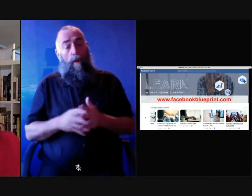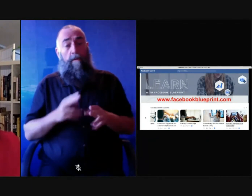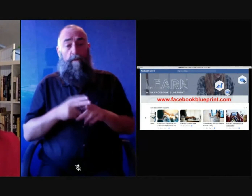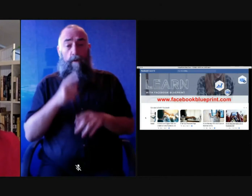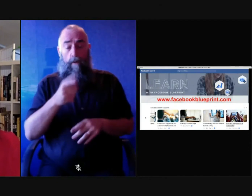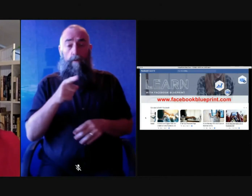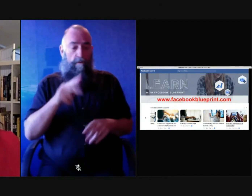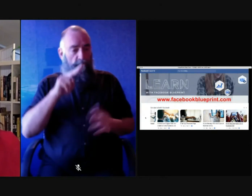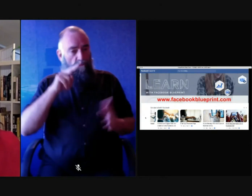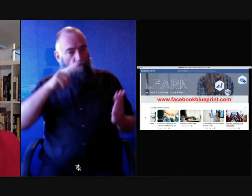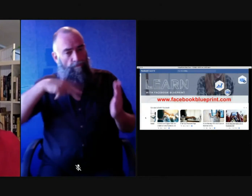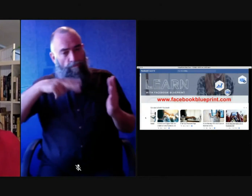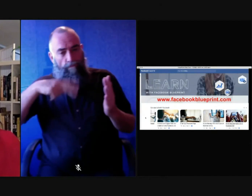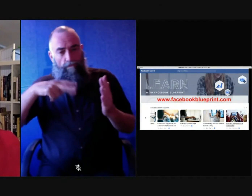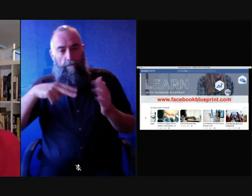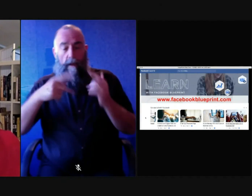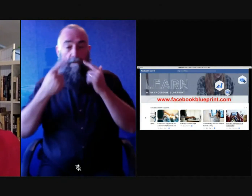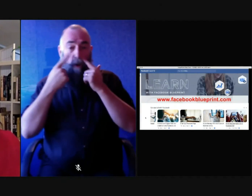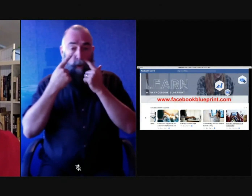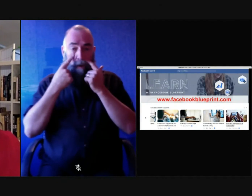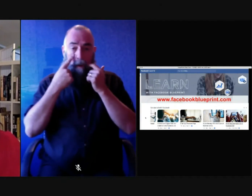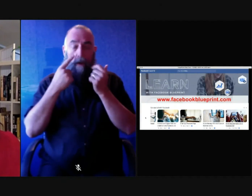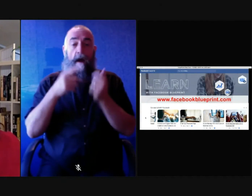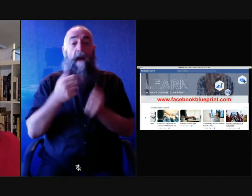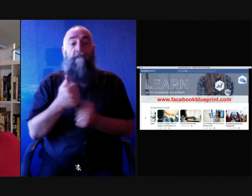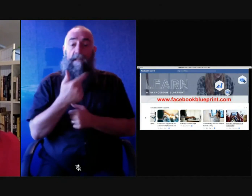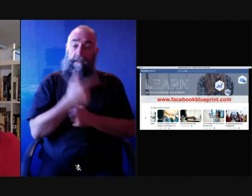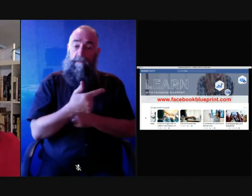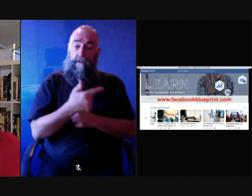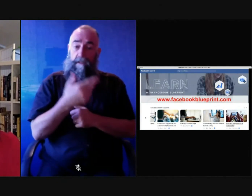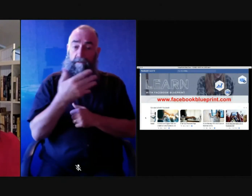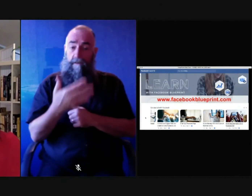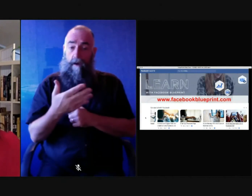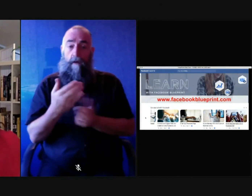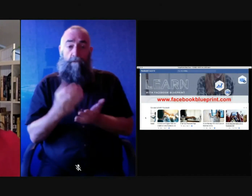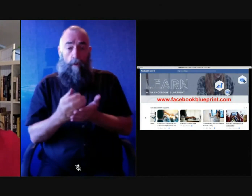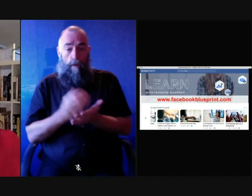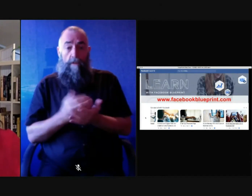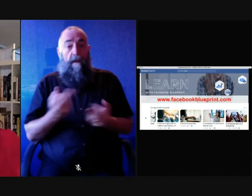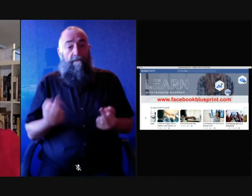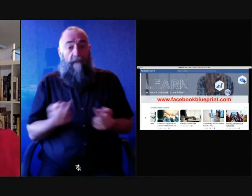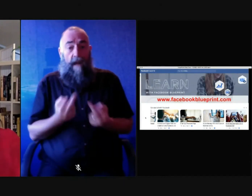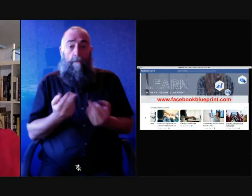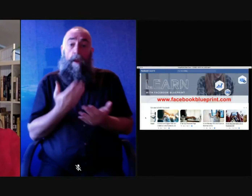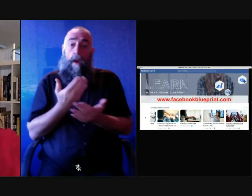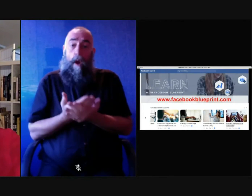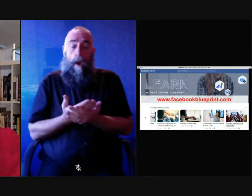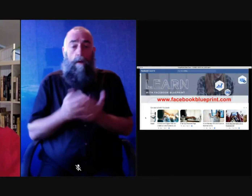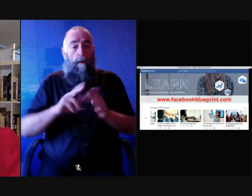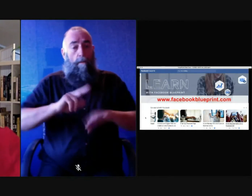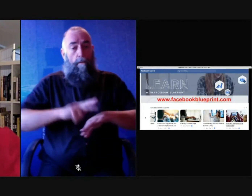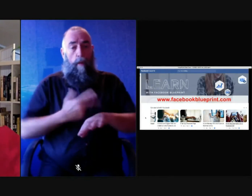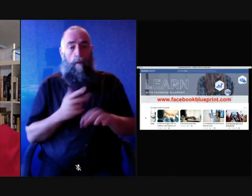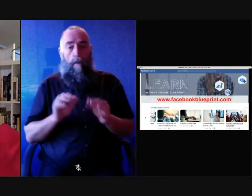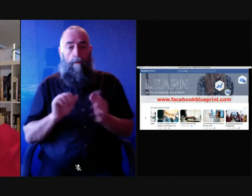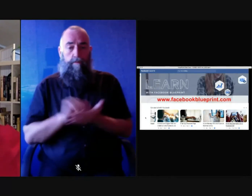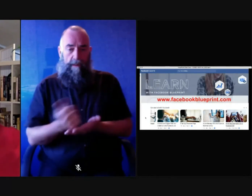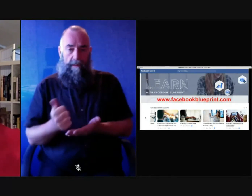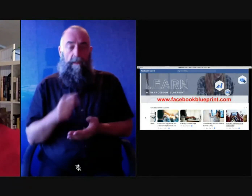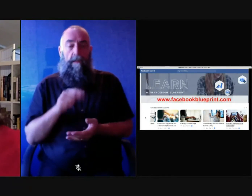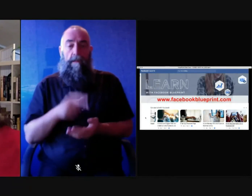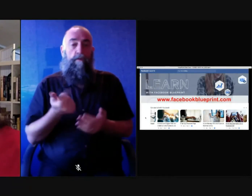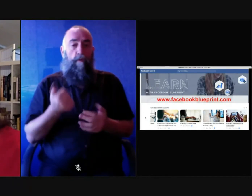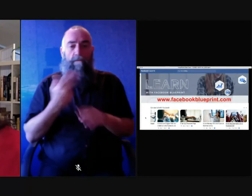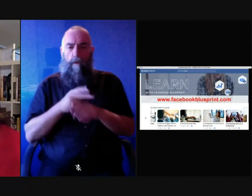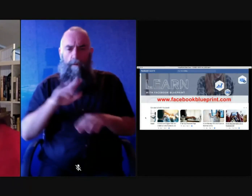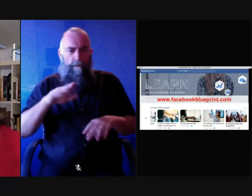about 75 courses available on Blueprint to help you navigate the world of Facebook, Instagram, and